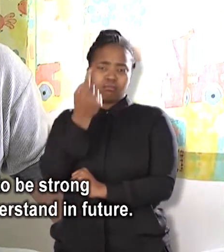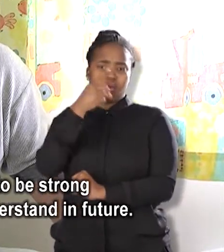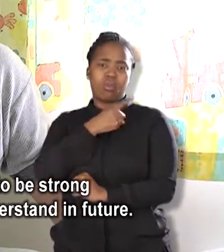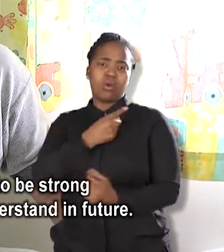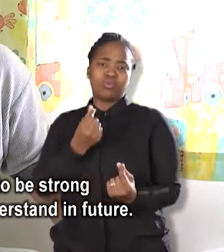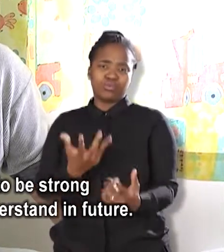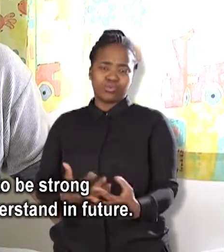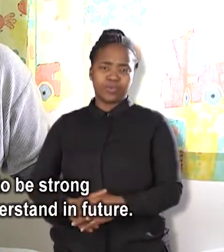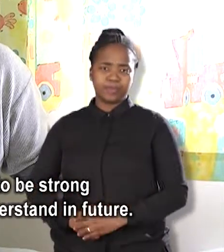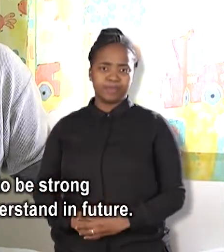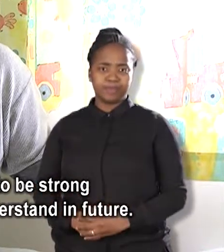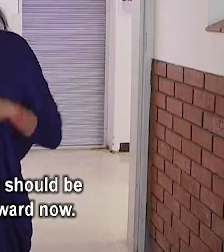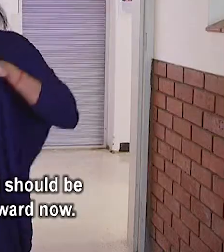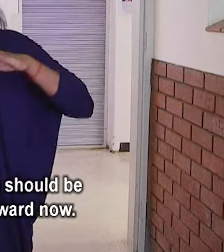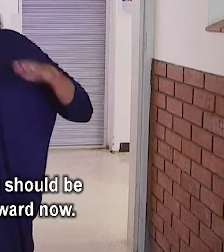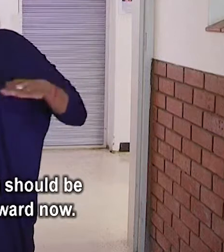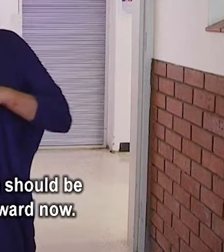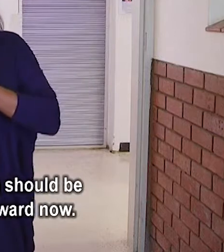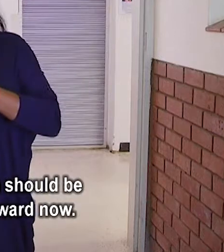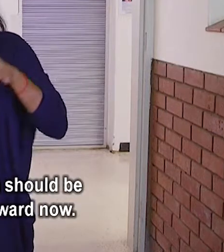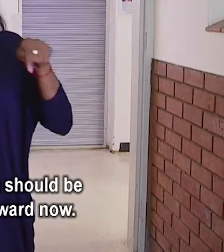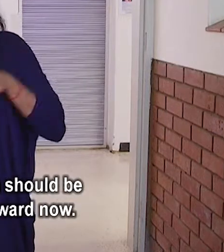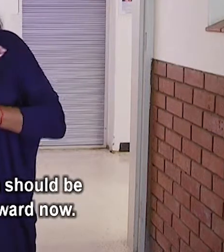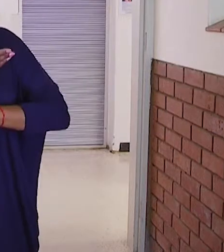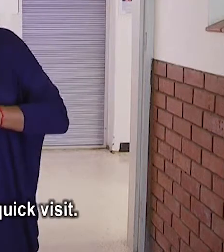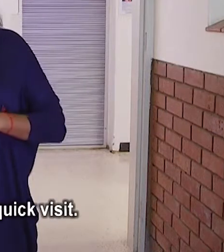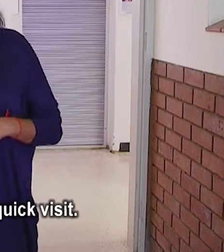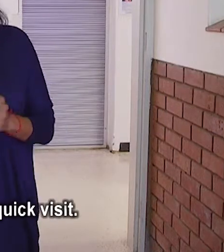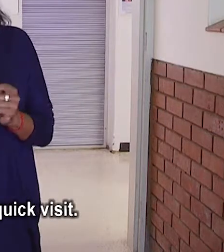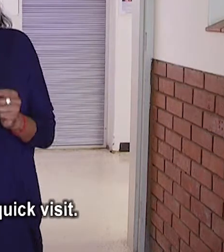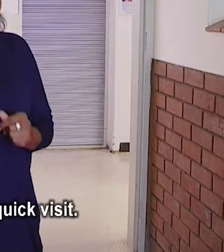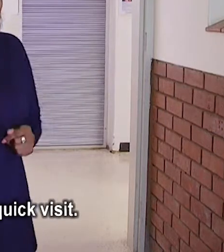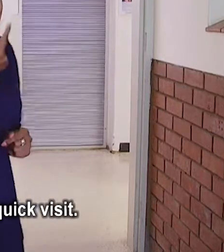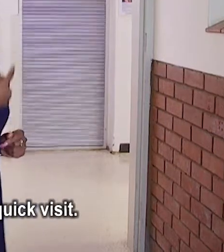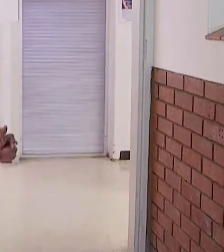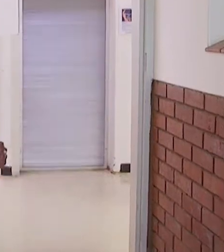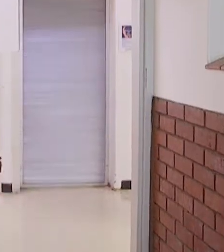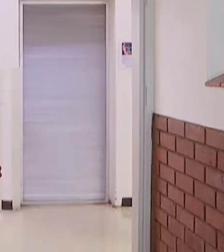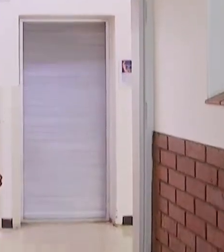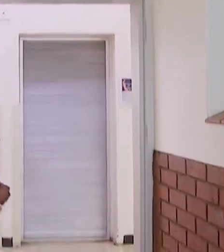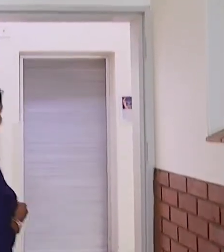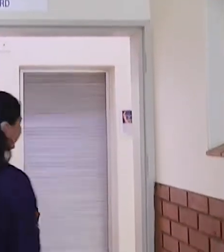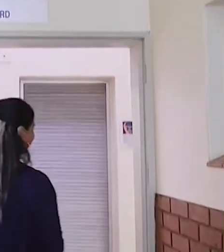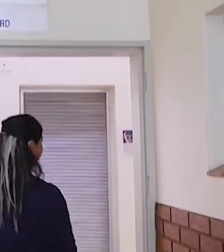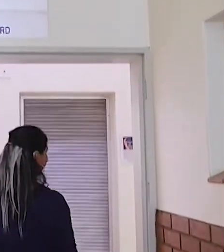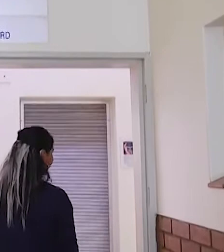had to go through what they have to go through today. Both children should be back in the ward now. Let's pay a quick visit.